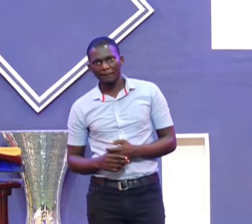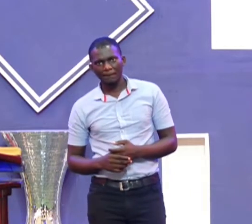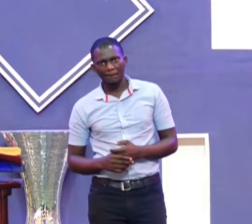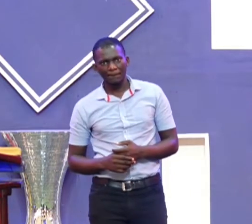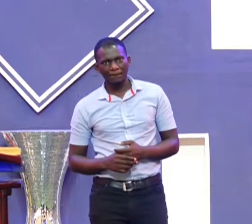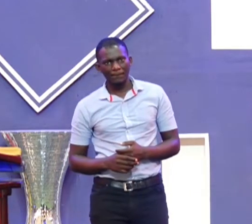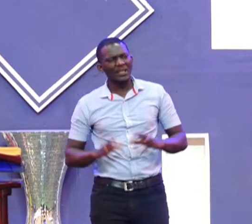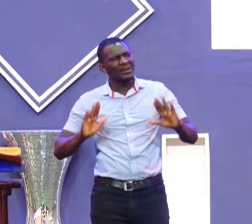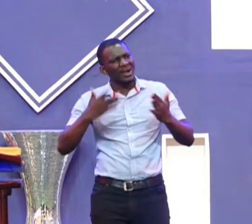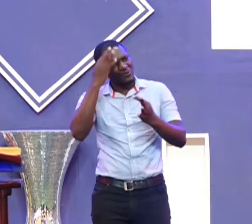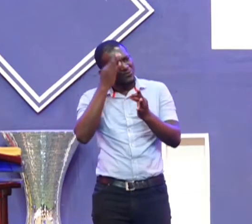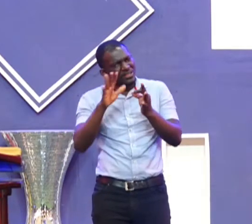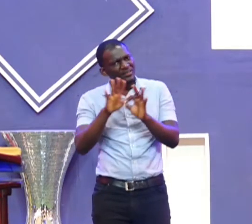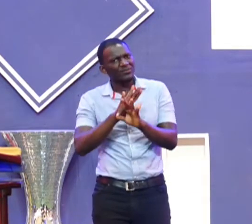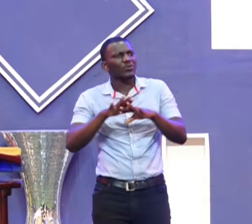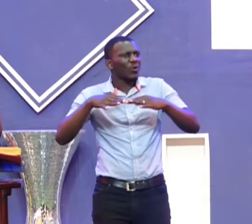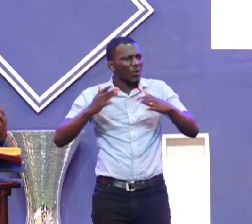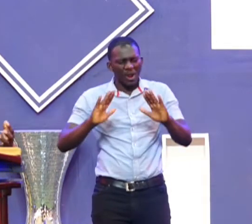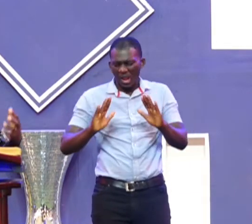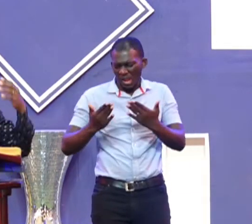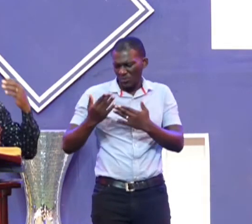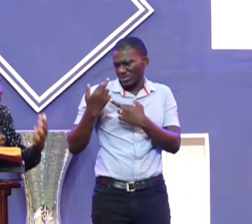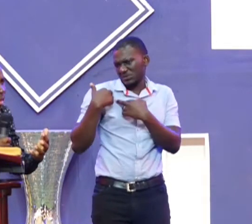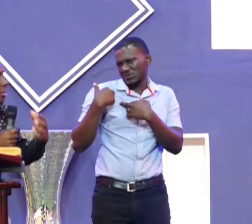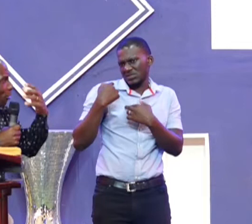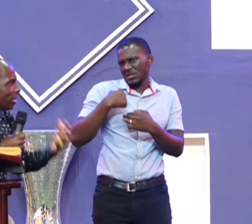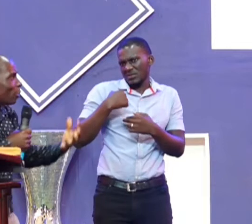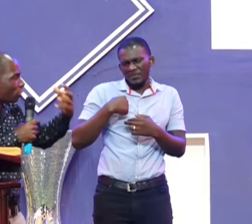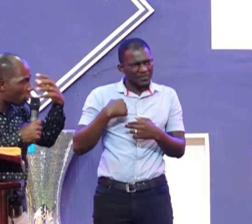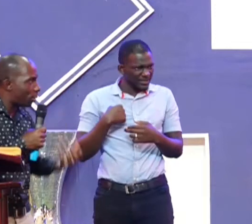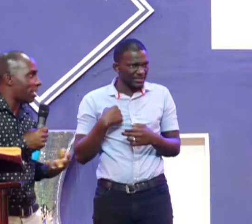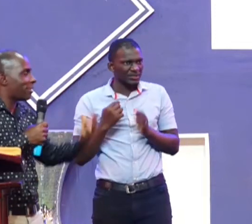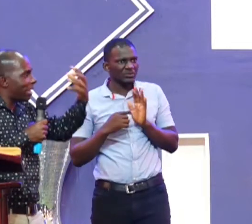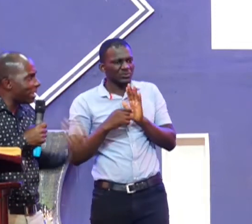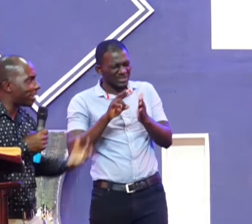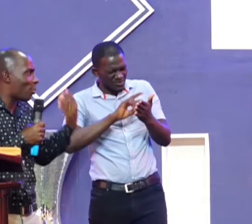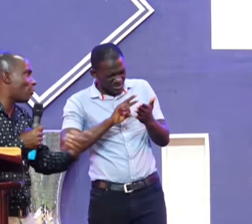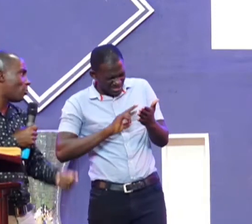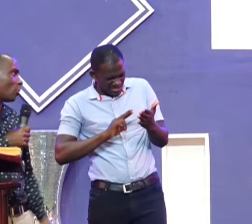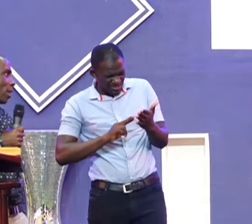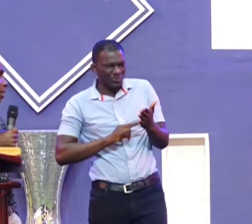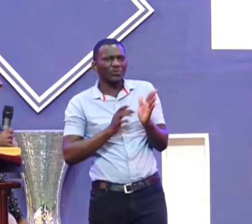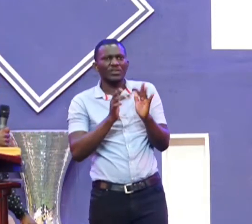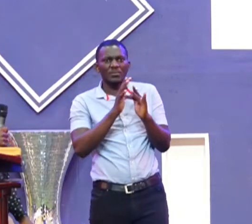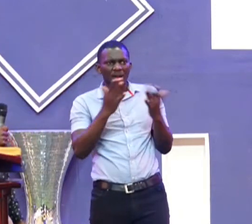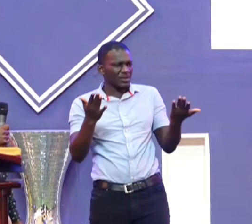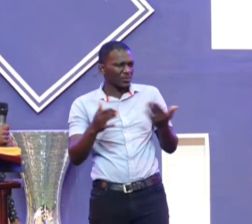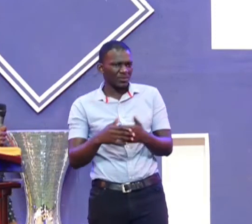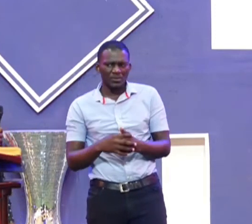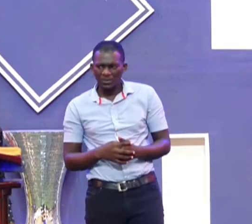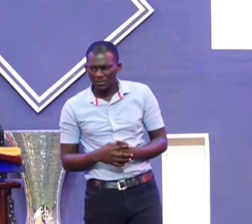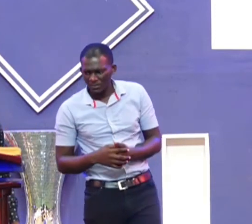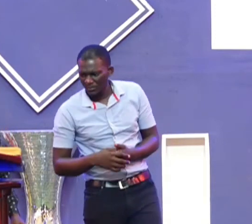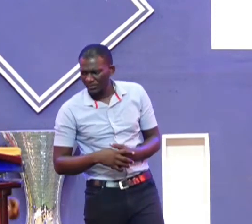how faithful or how responsible I am pertaining the reading of scriptures the intake of God's word kakati